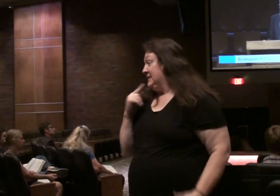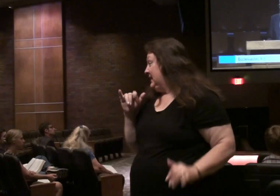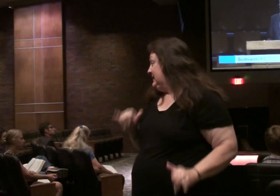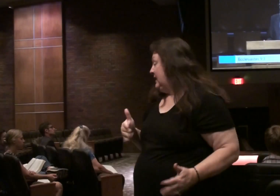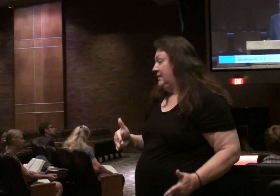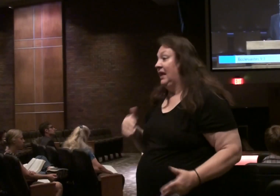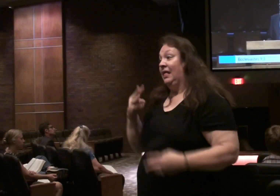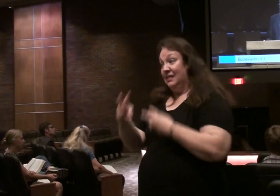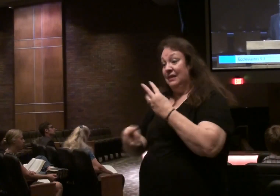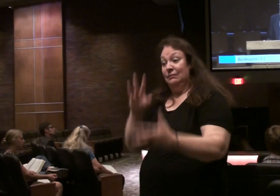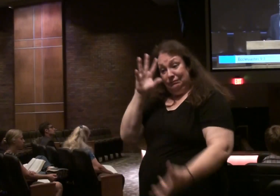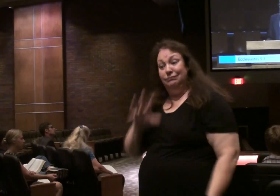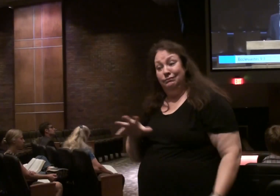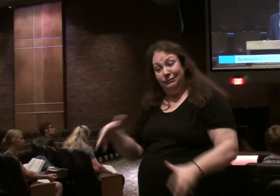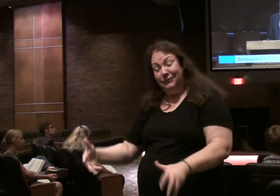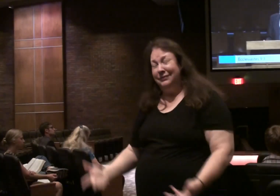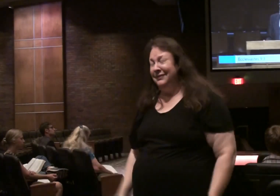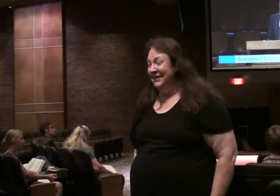a crazy world.